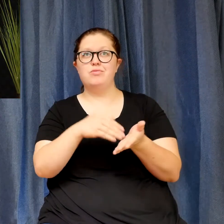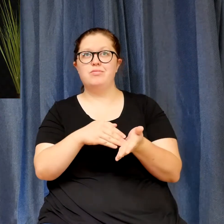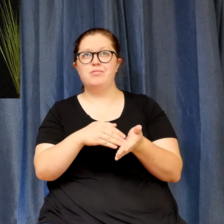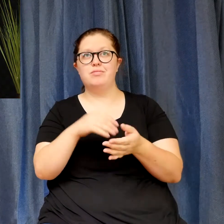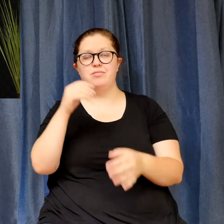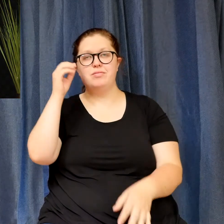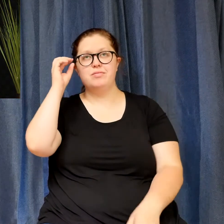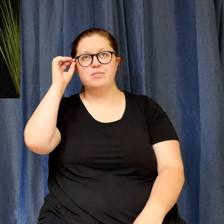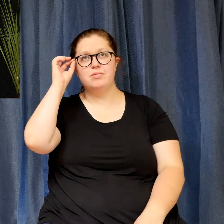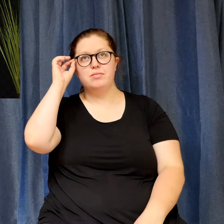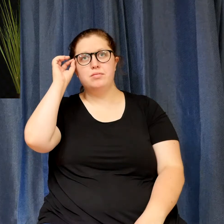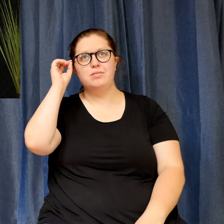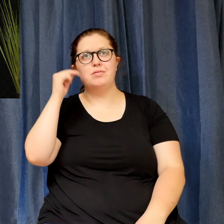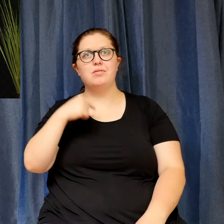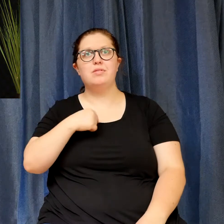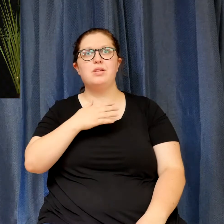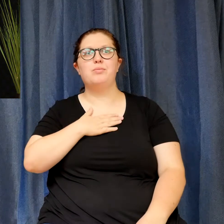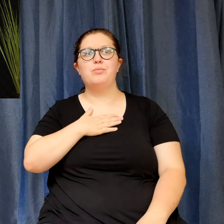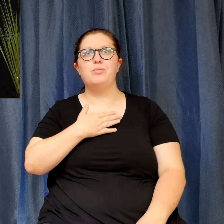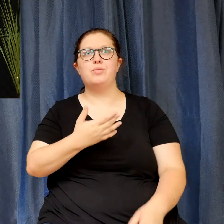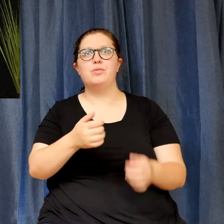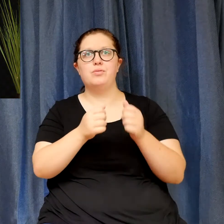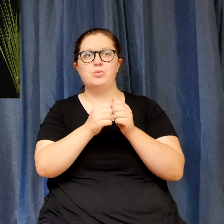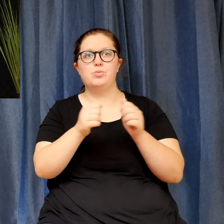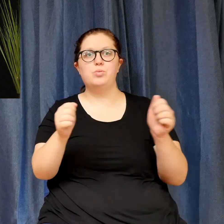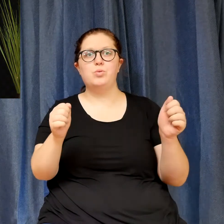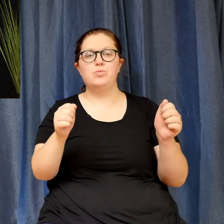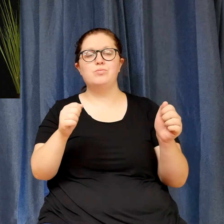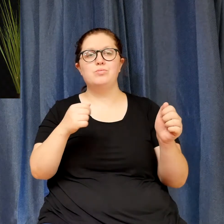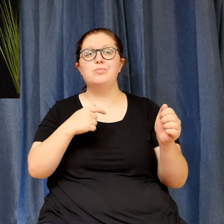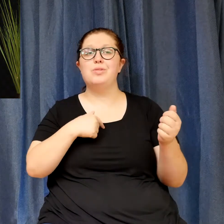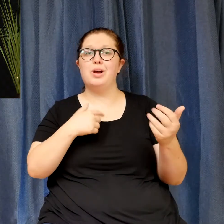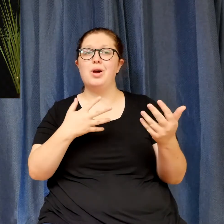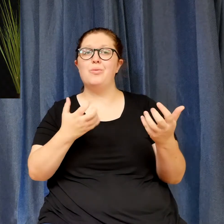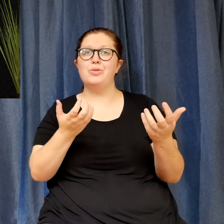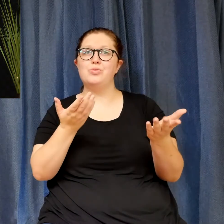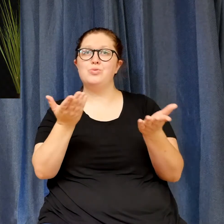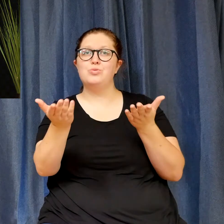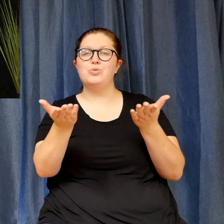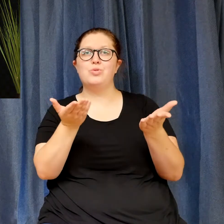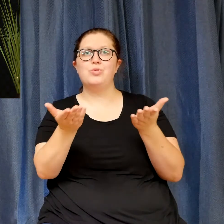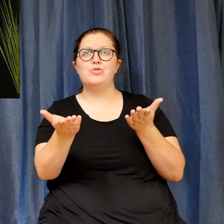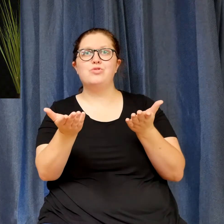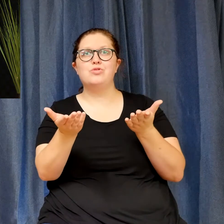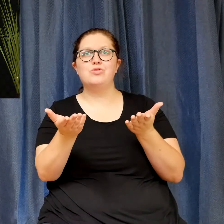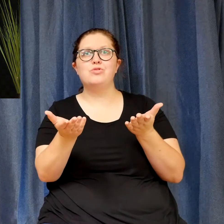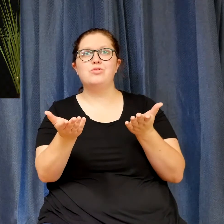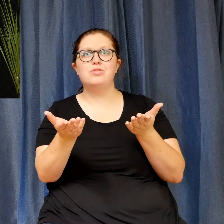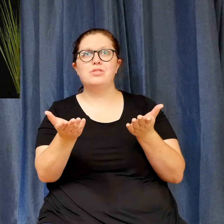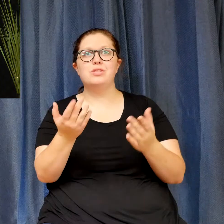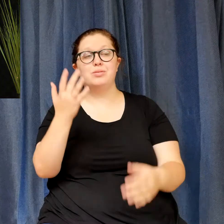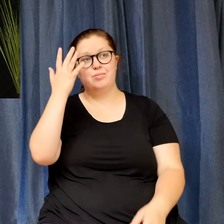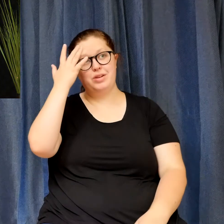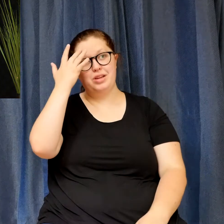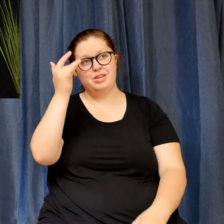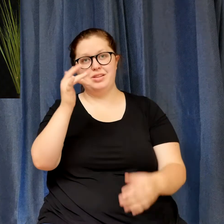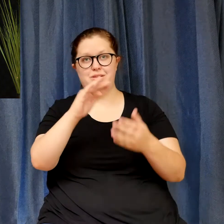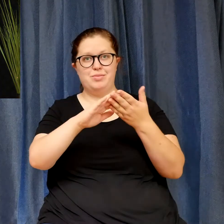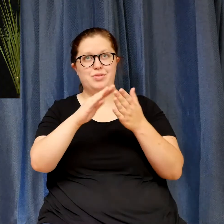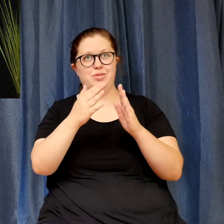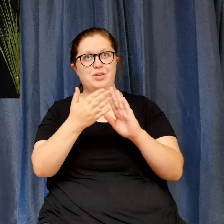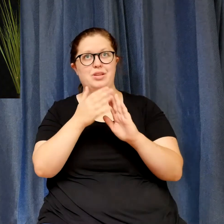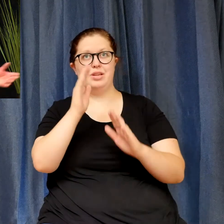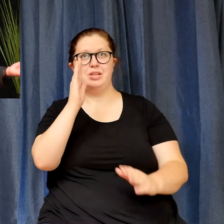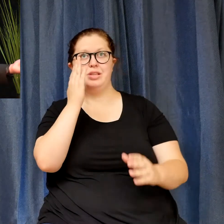again. I'm willing to be vulnerable so that I can serve. Because this looks like an amazing